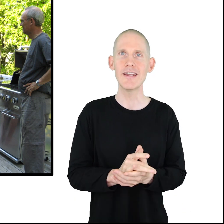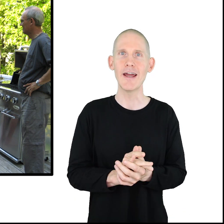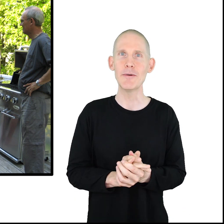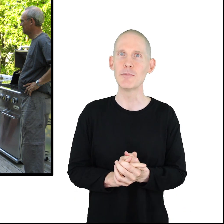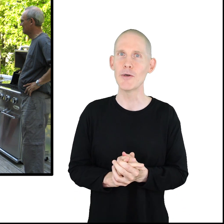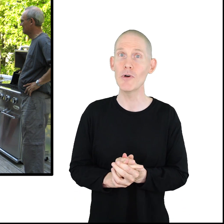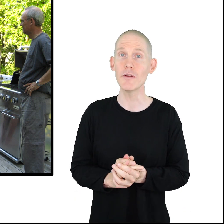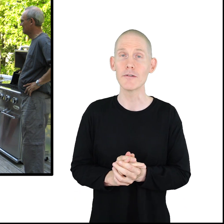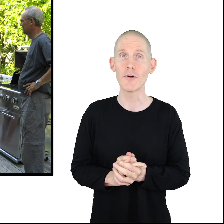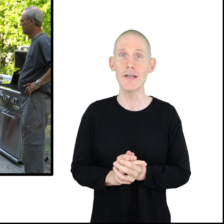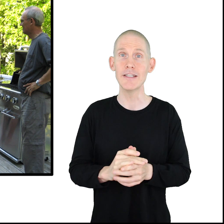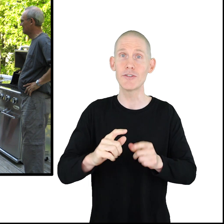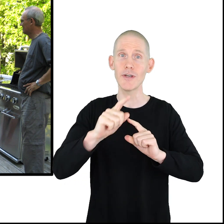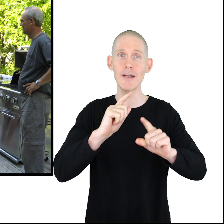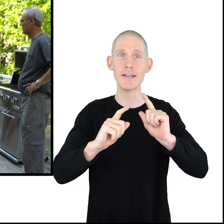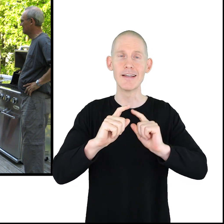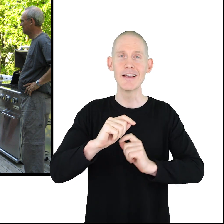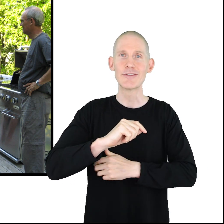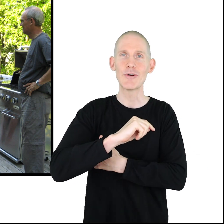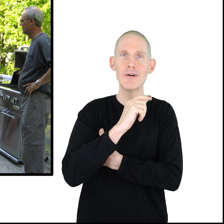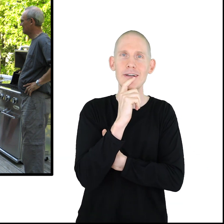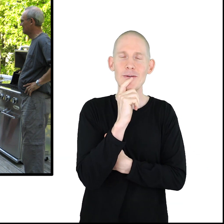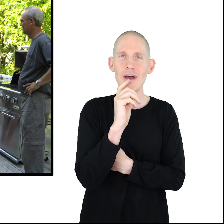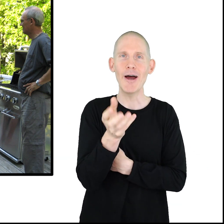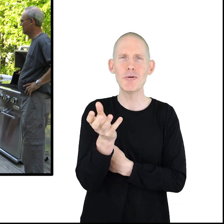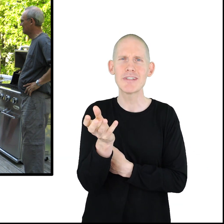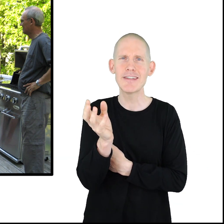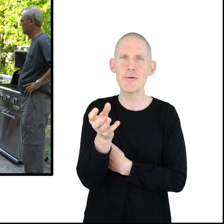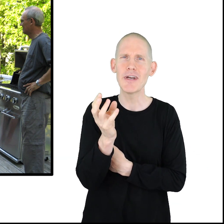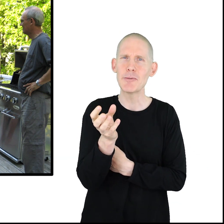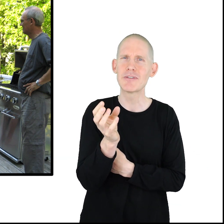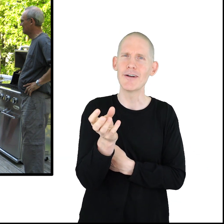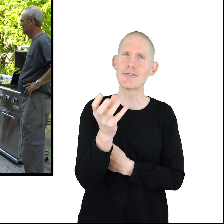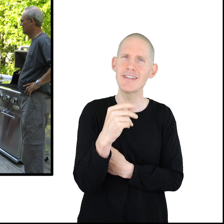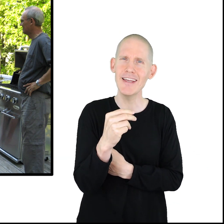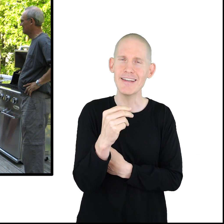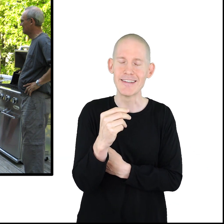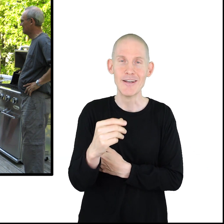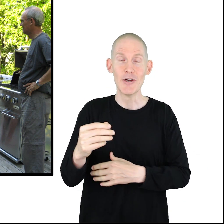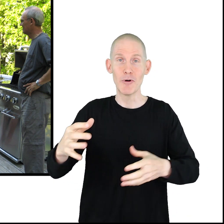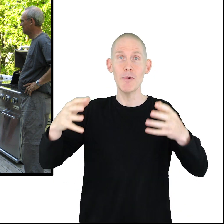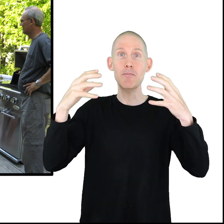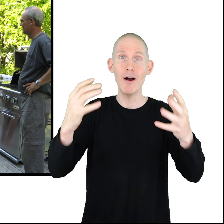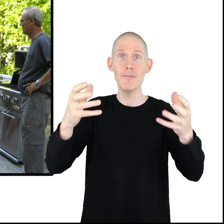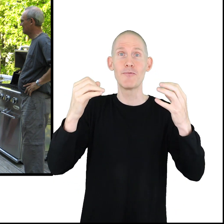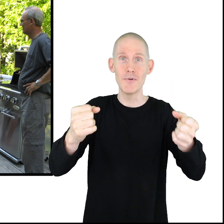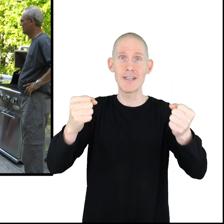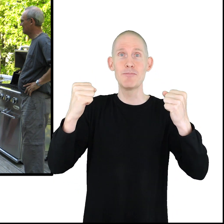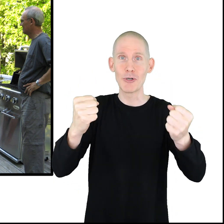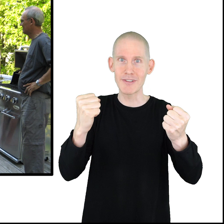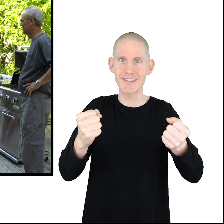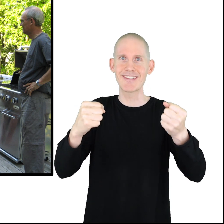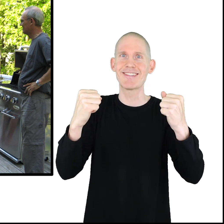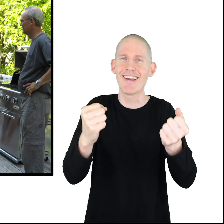at my brother, right? And he's signing. So how is it that we're able to understand? Well, my mom freaking pushed us to sign.